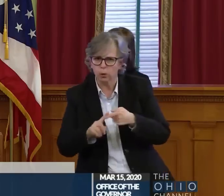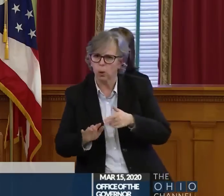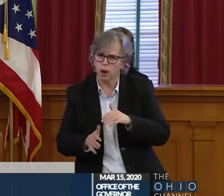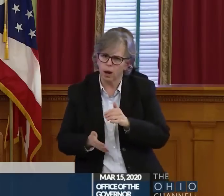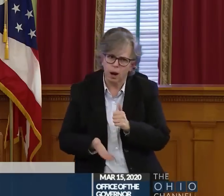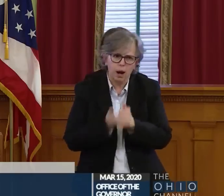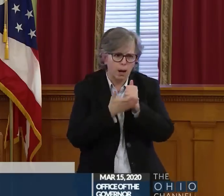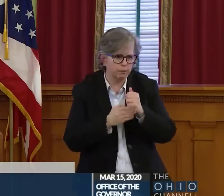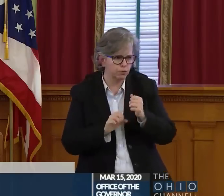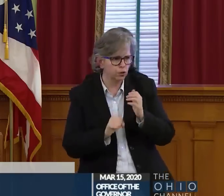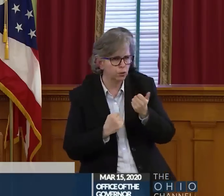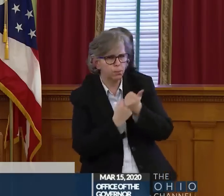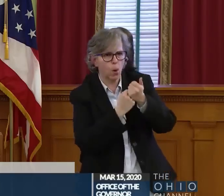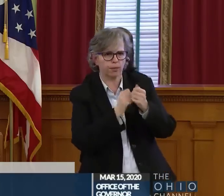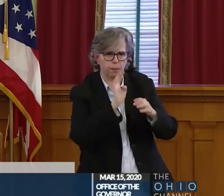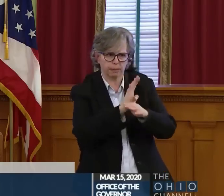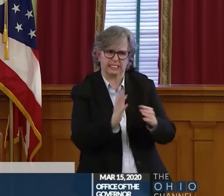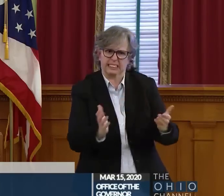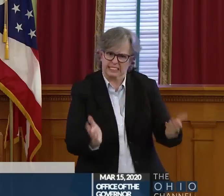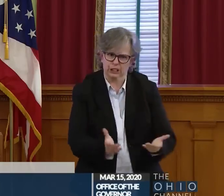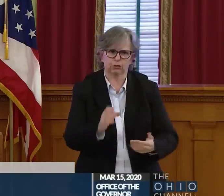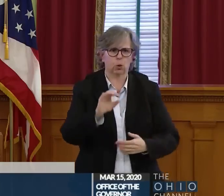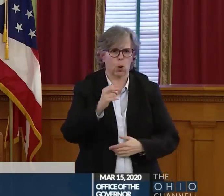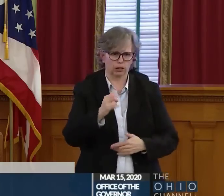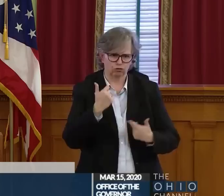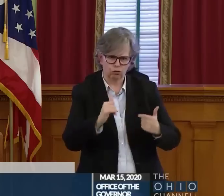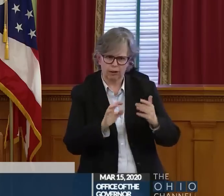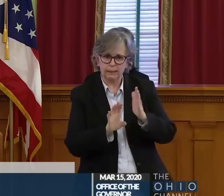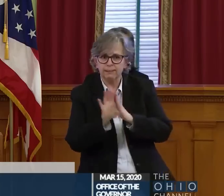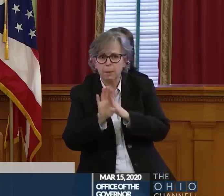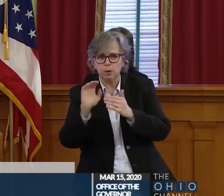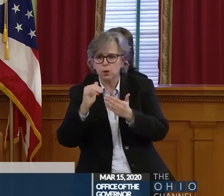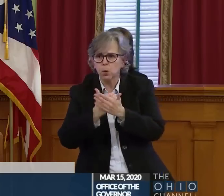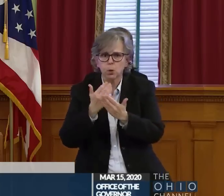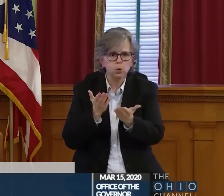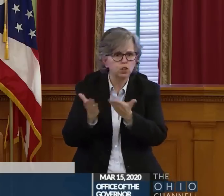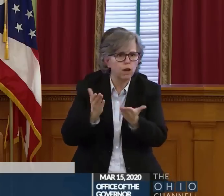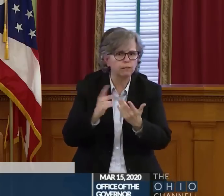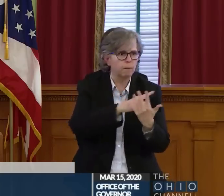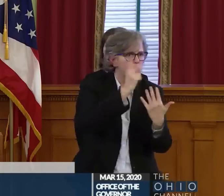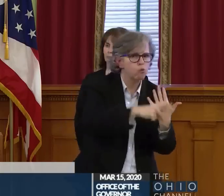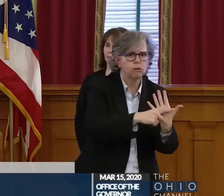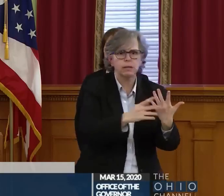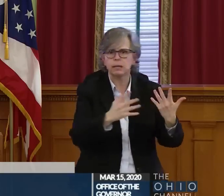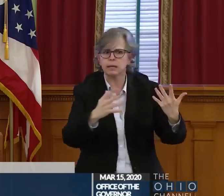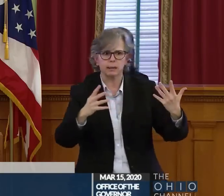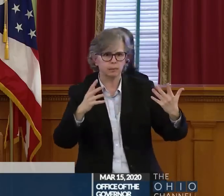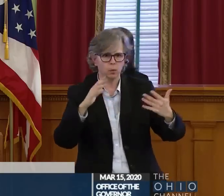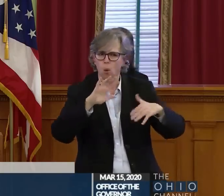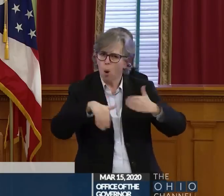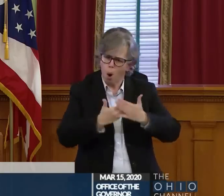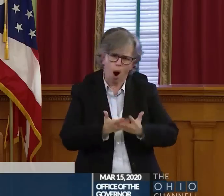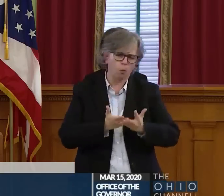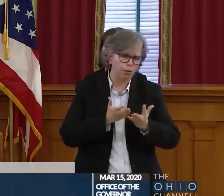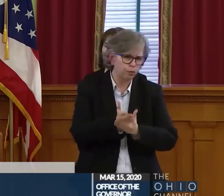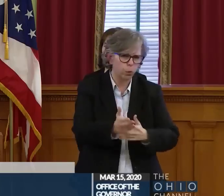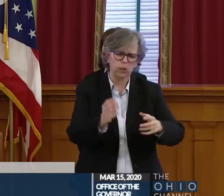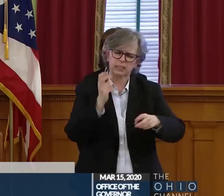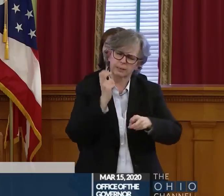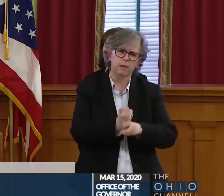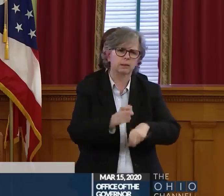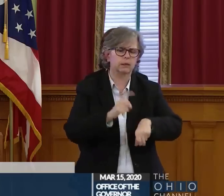leadership to develop services and programs to get us all through this very difficult time. I want